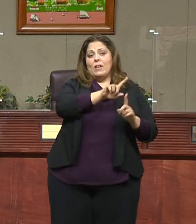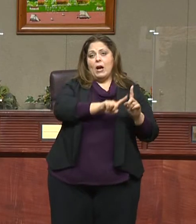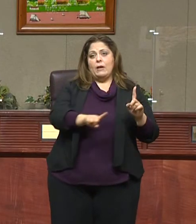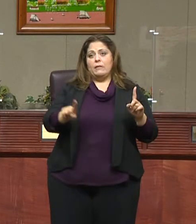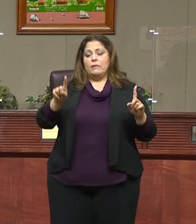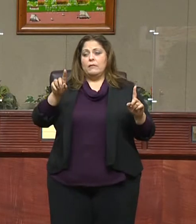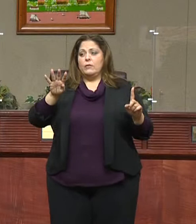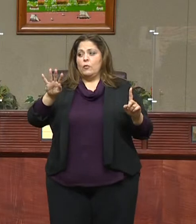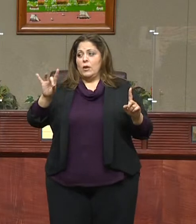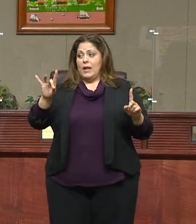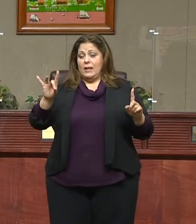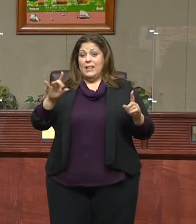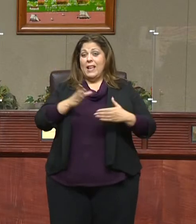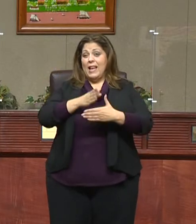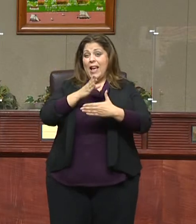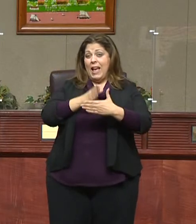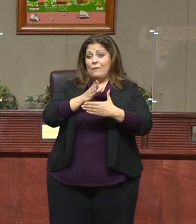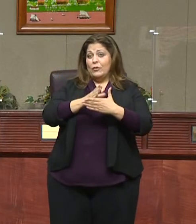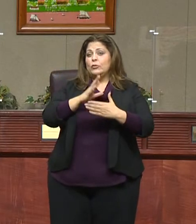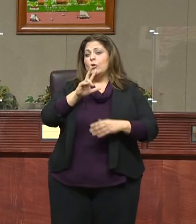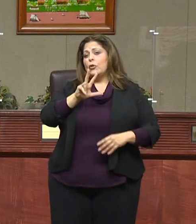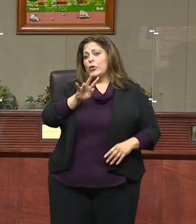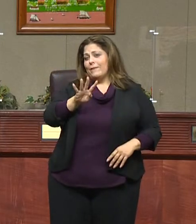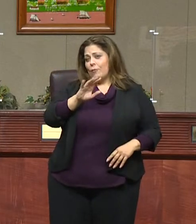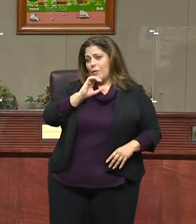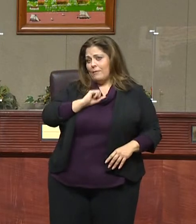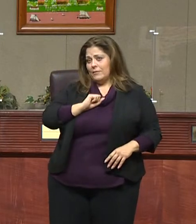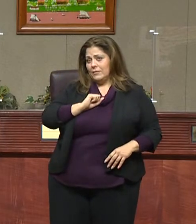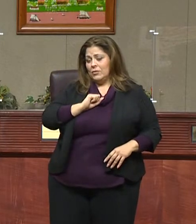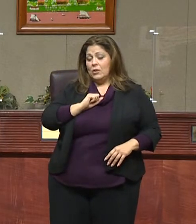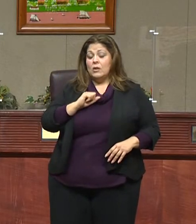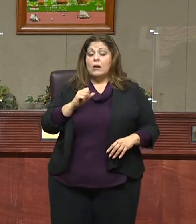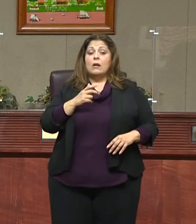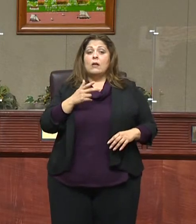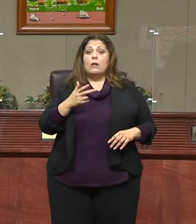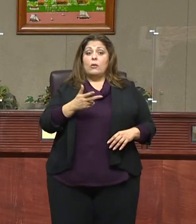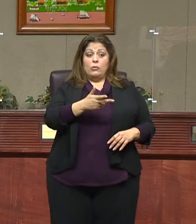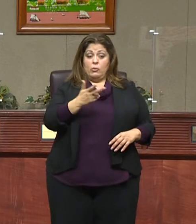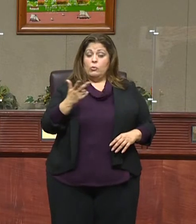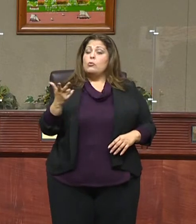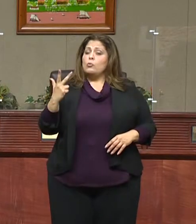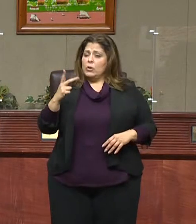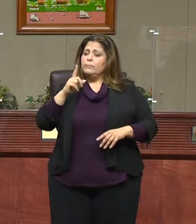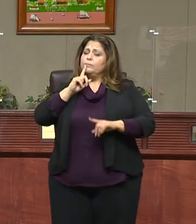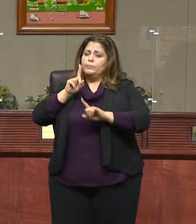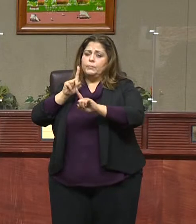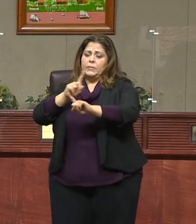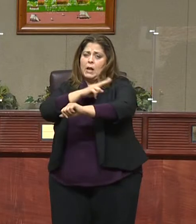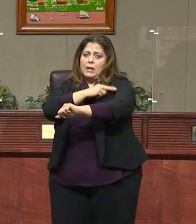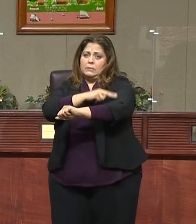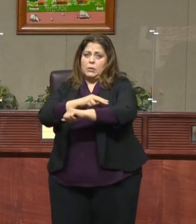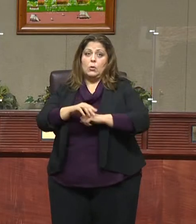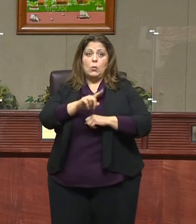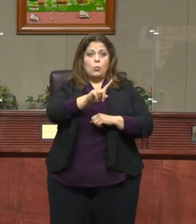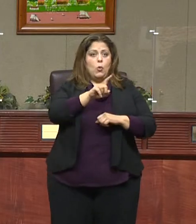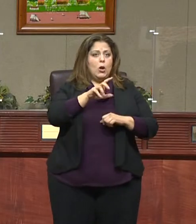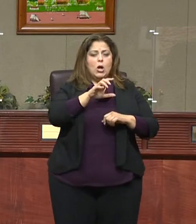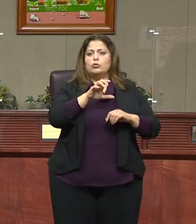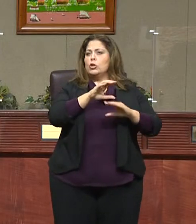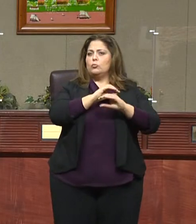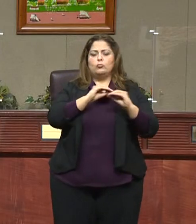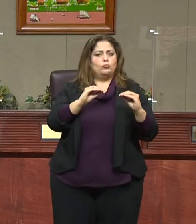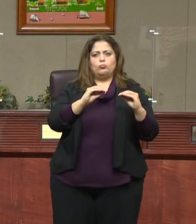with a median age of 34 years. 3 had a known hospitalization, 100 had no known